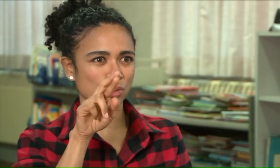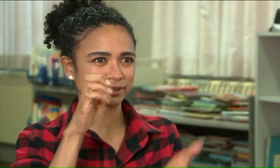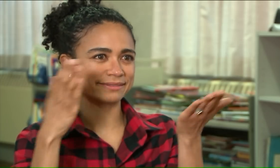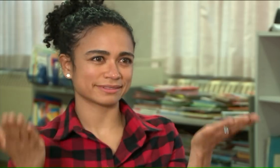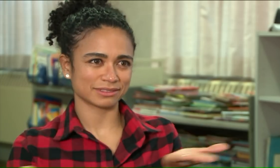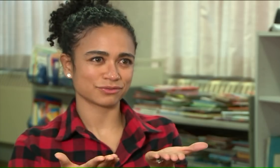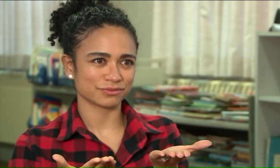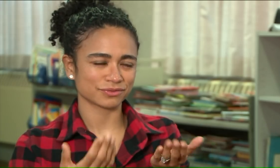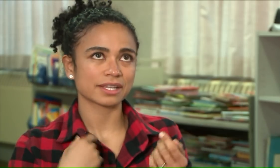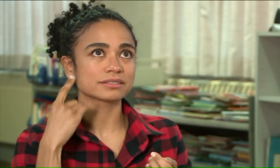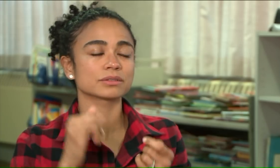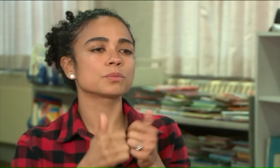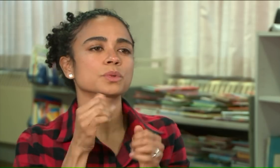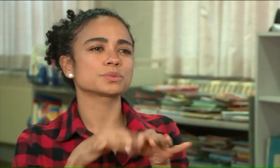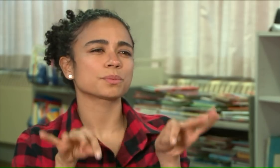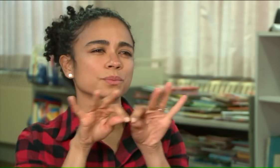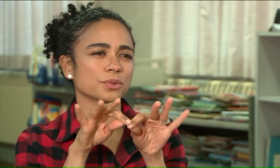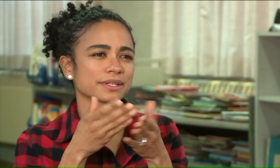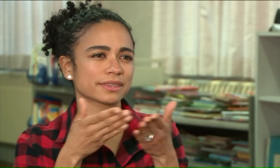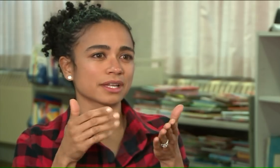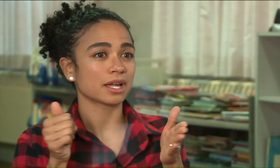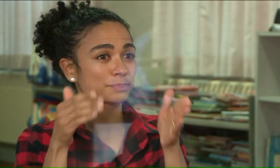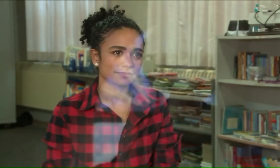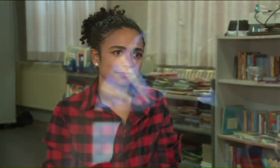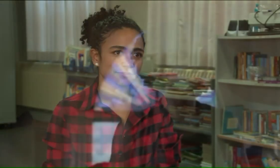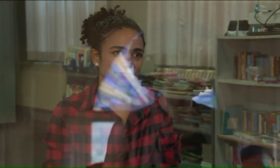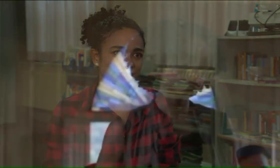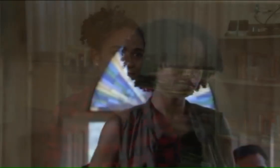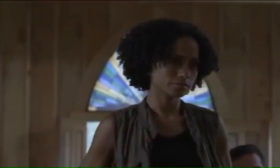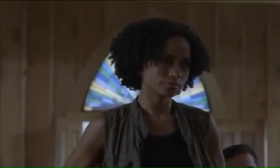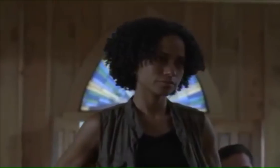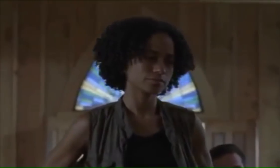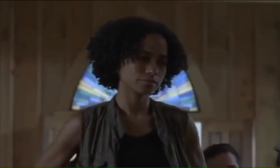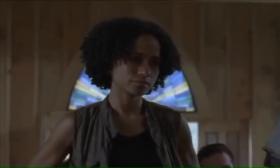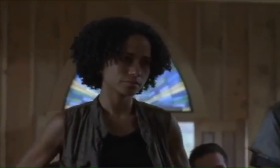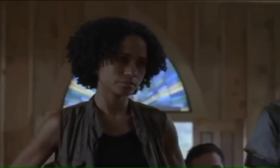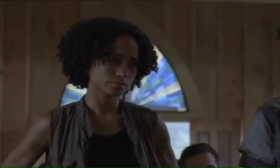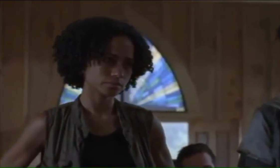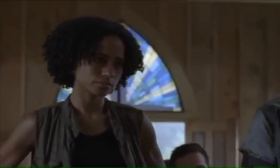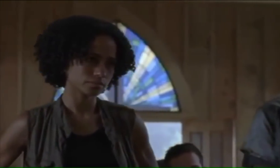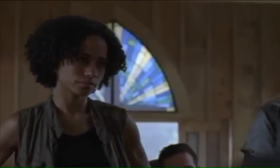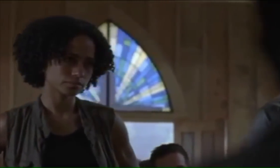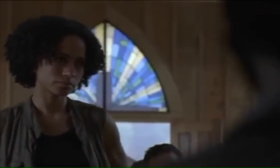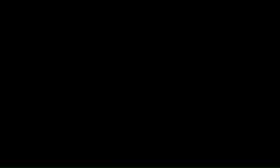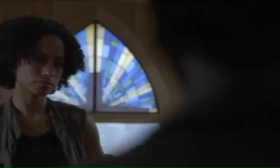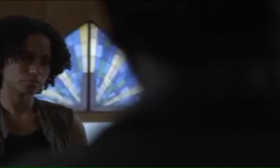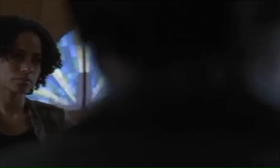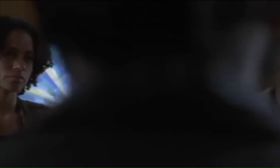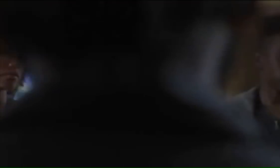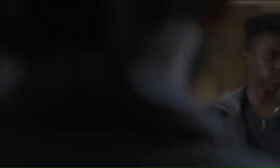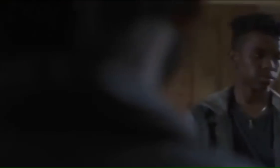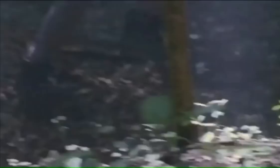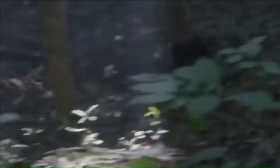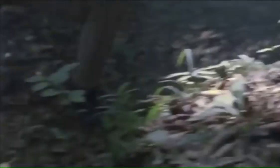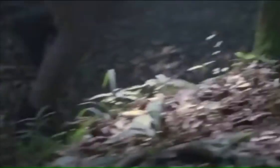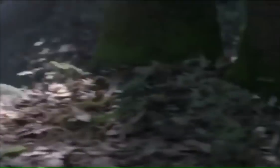think that's the most important thing that a person can do. Are you excited about where you are in Walking Dead? The show seems to be in a